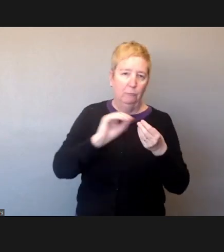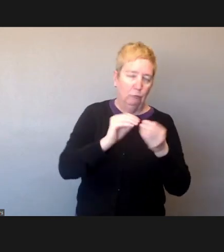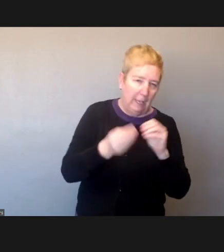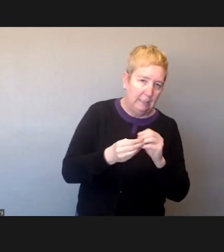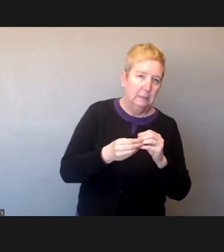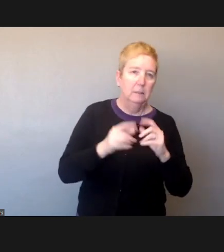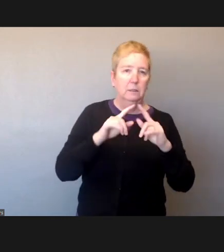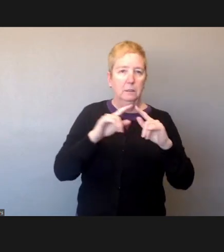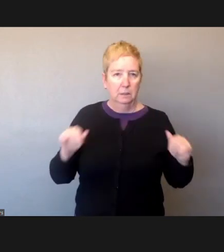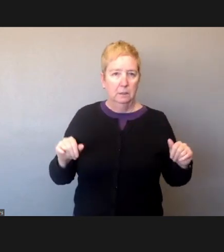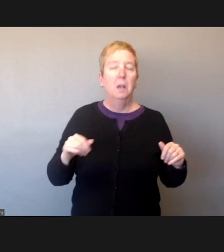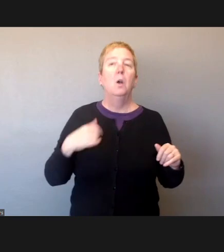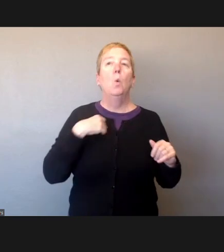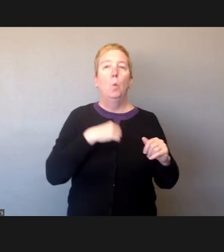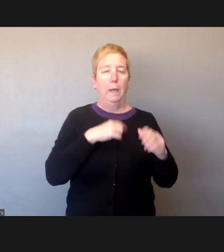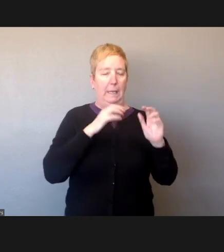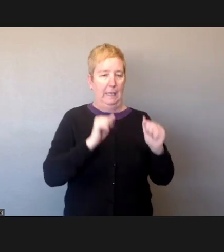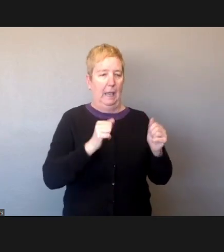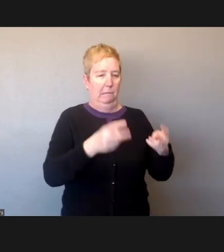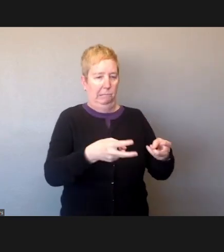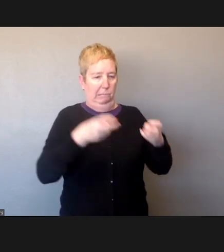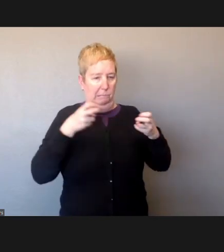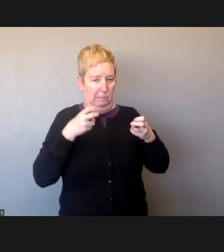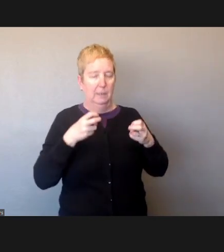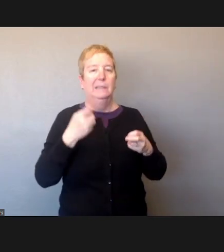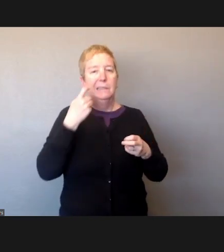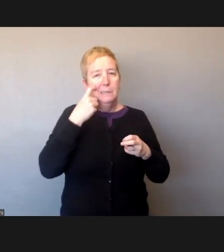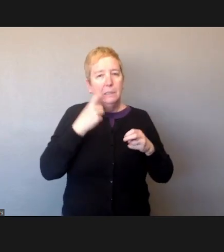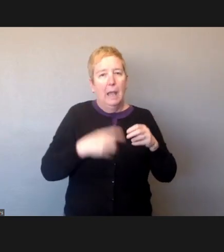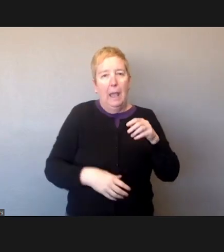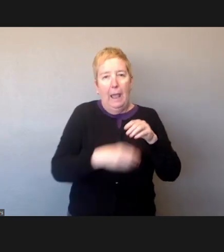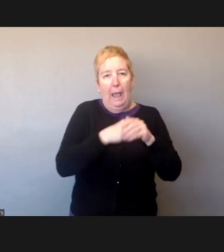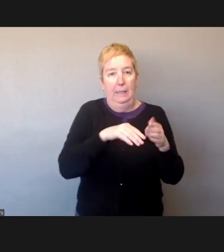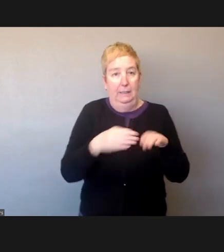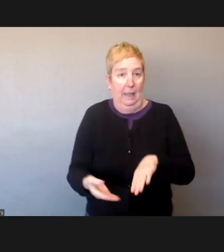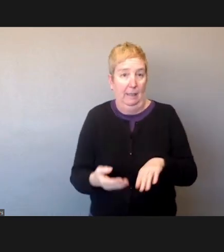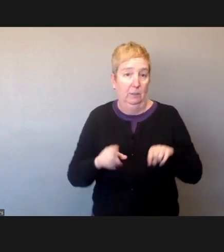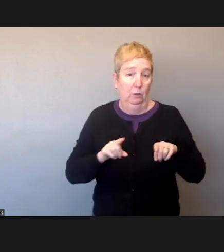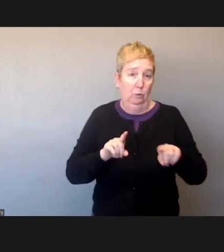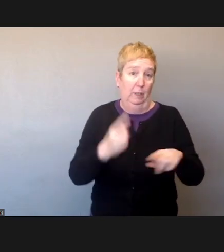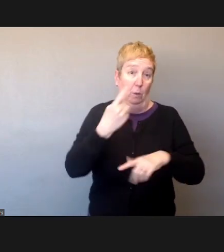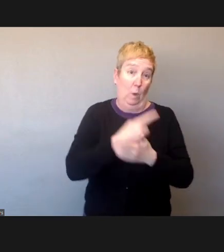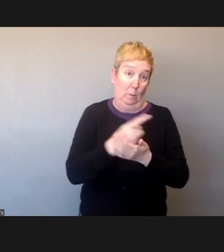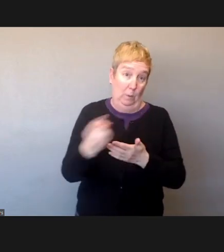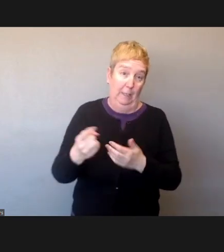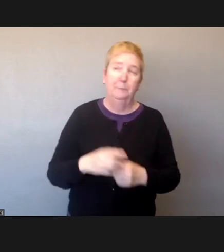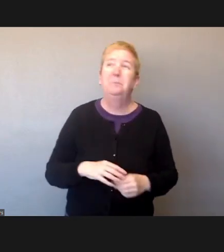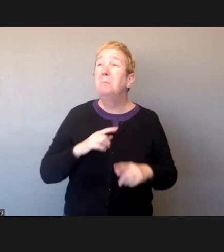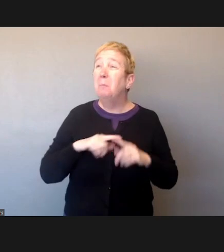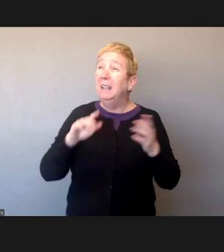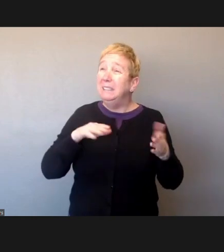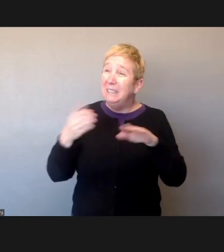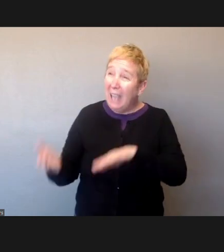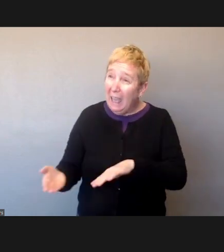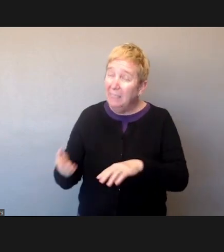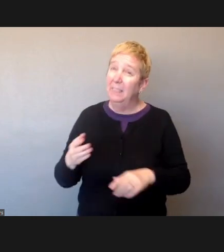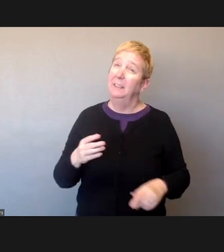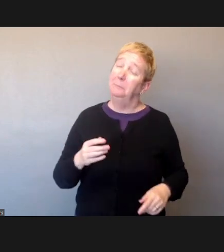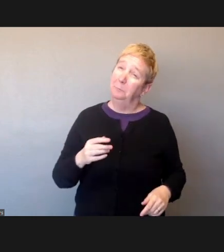We can easily break out the newly added deaths over the course of a week. With deaths, though, it's like a 6-week